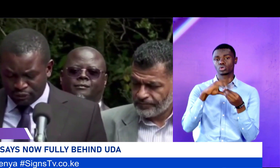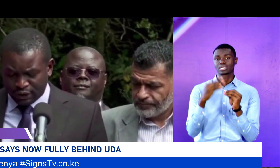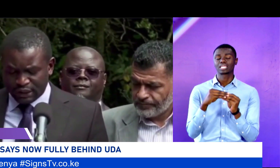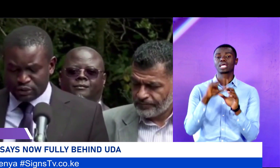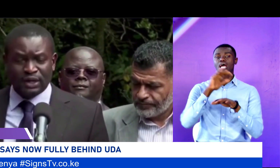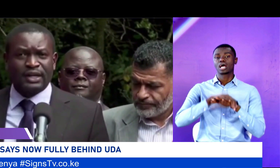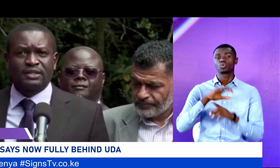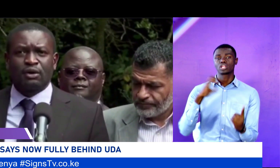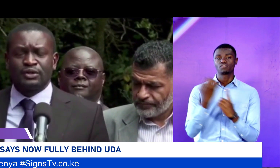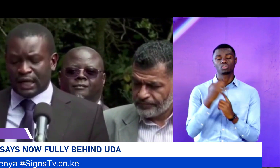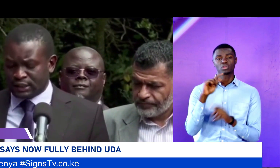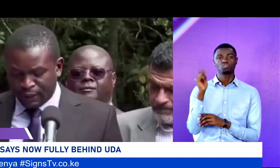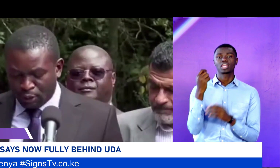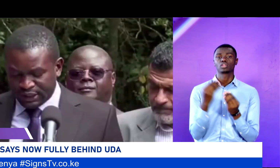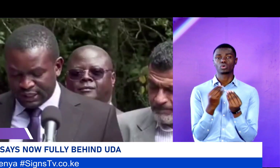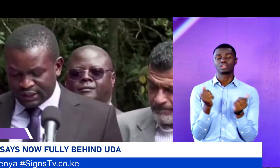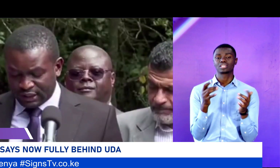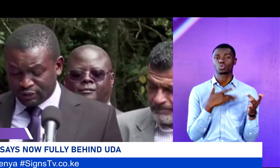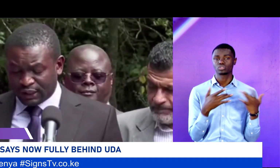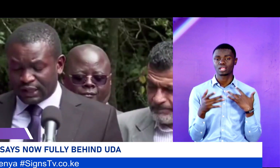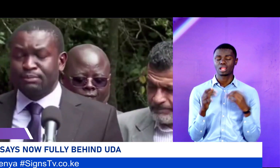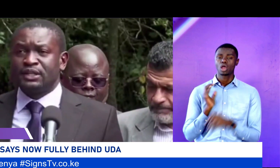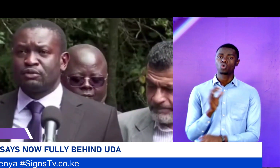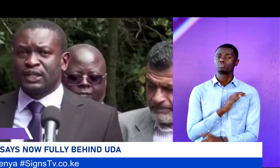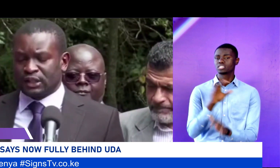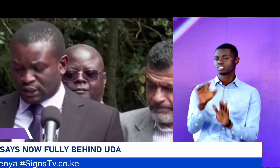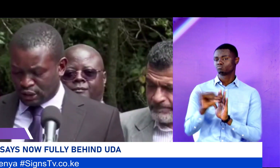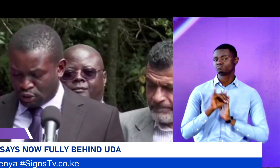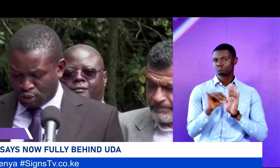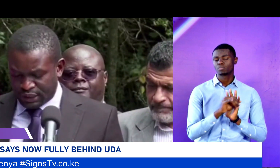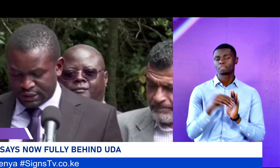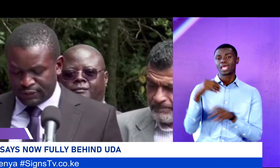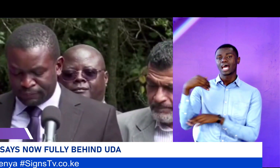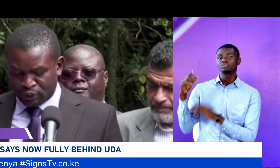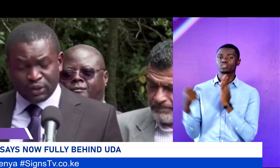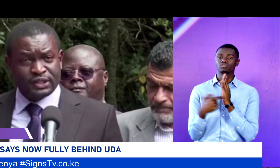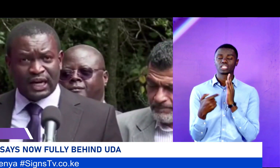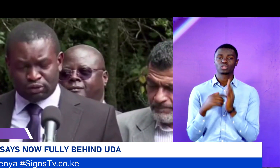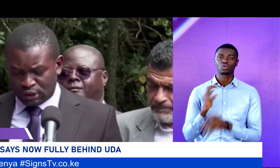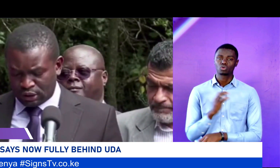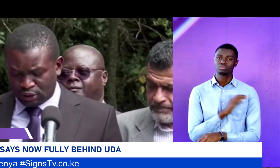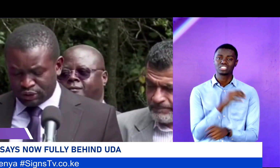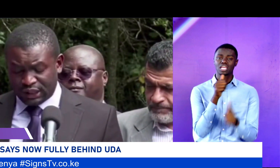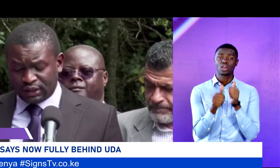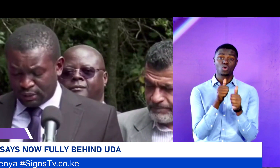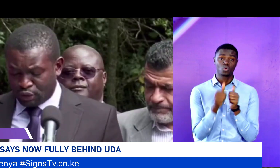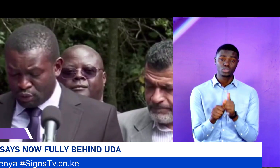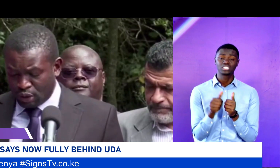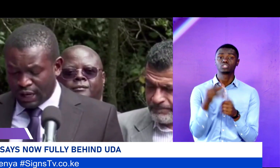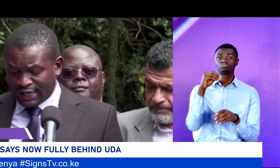for Kenyans to address their concerns. The committee has identified the absence of such a technical committee, which is actually contained in the MOU, as